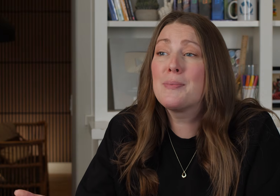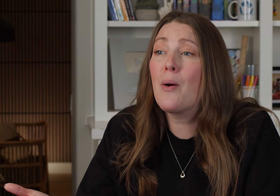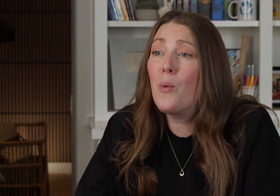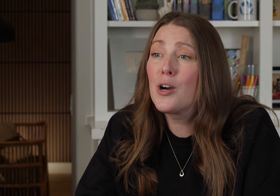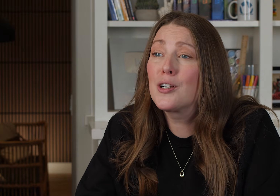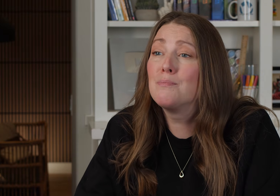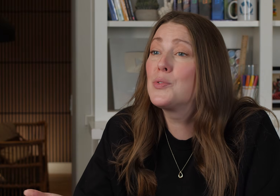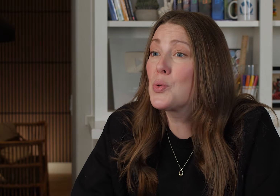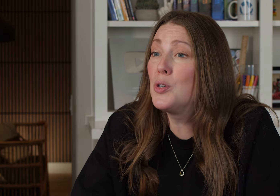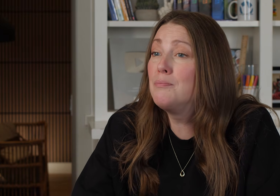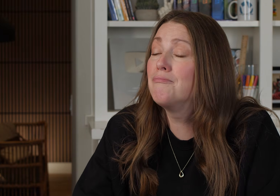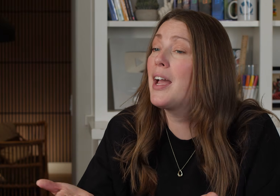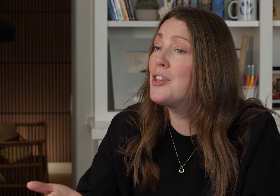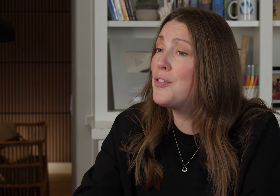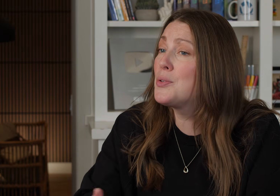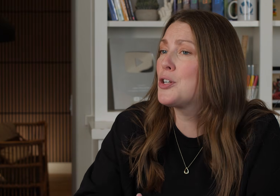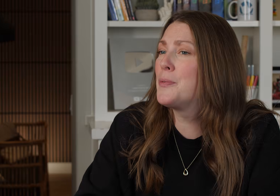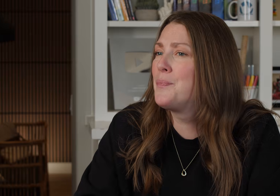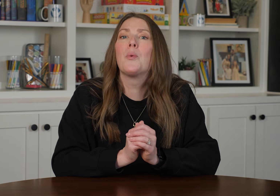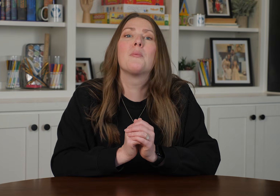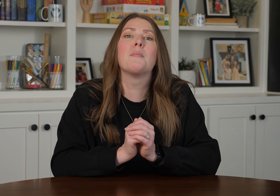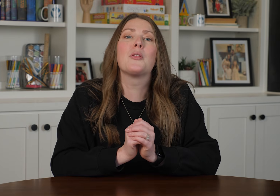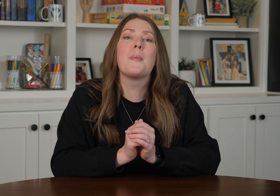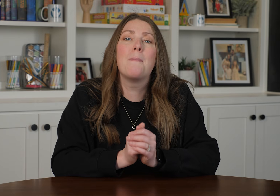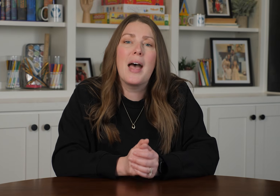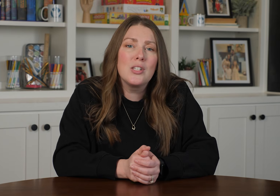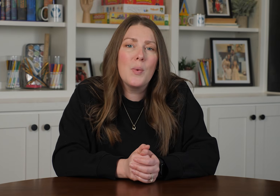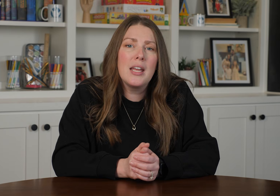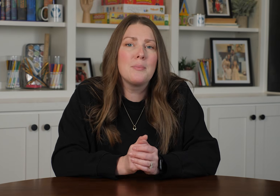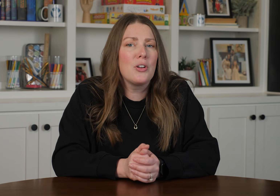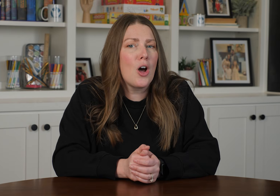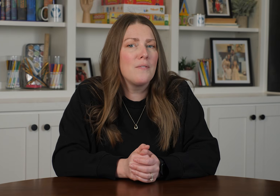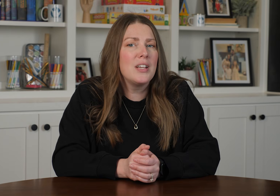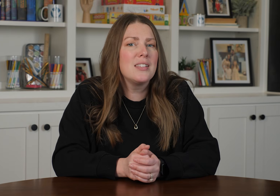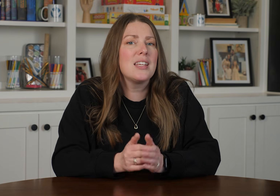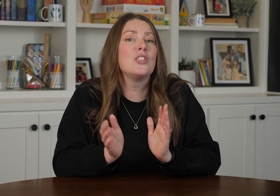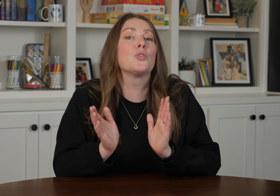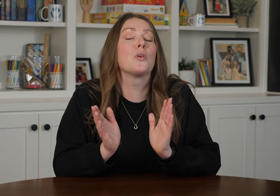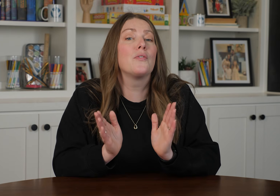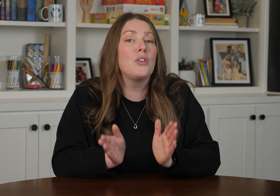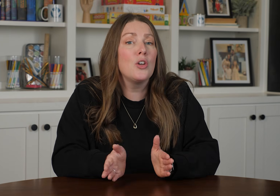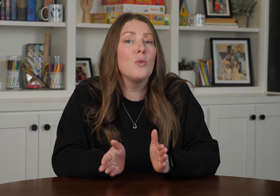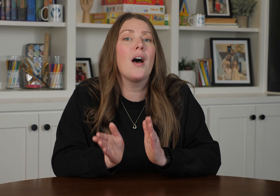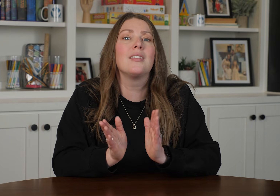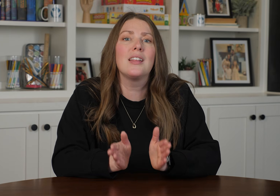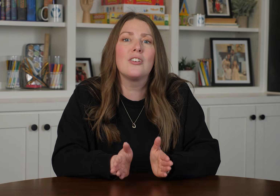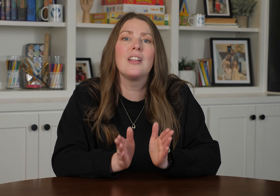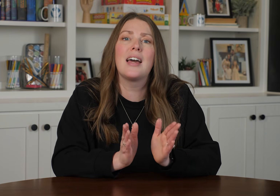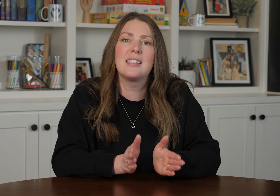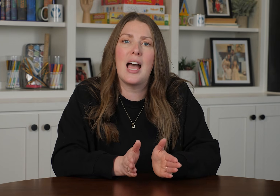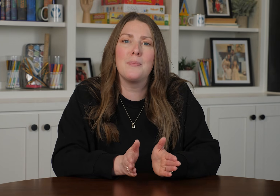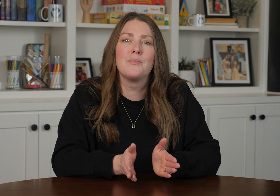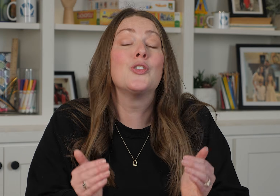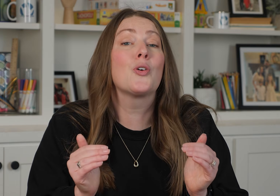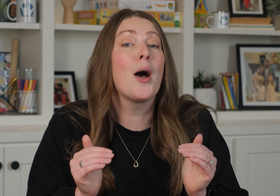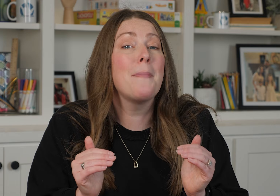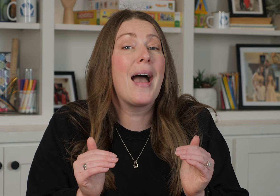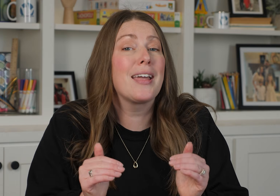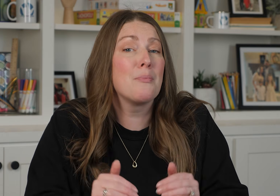about work, school, and the future. Remember, the best way to build confidence is to review a little at a time. So come back and